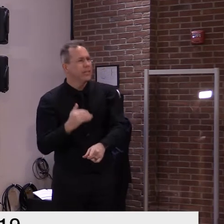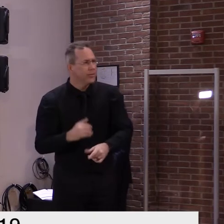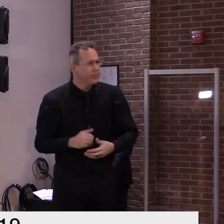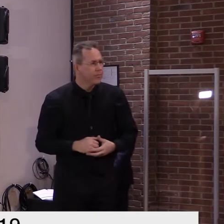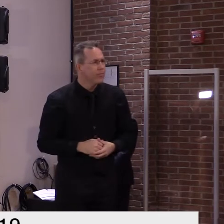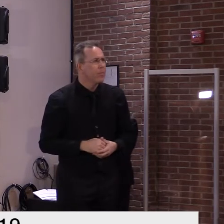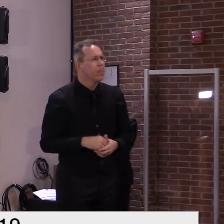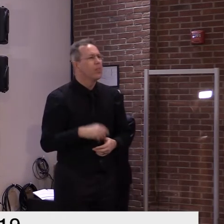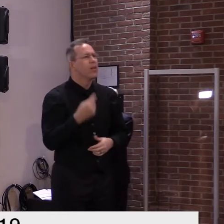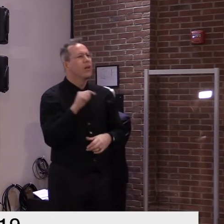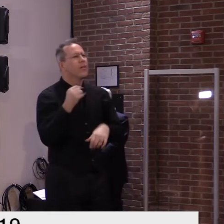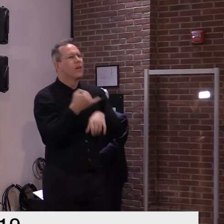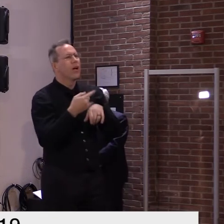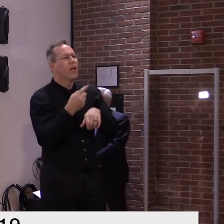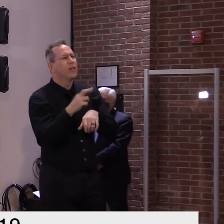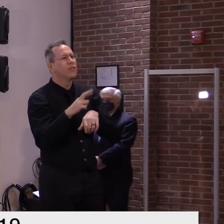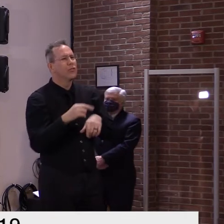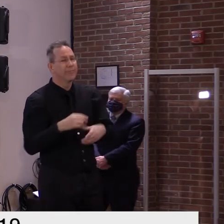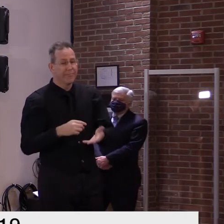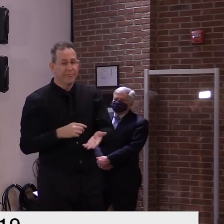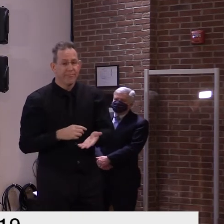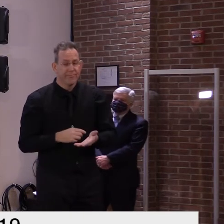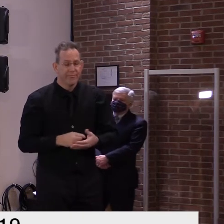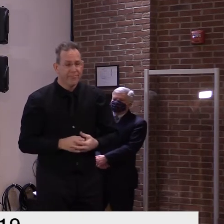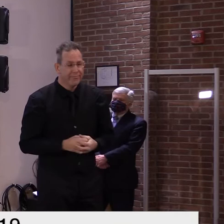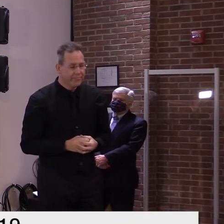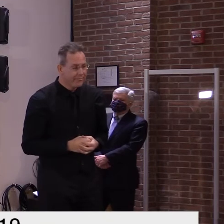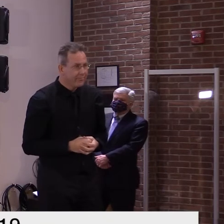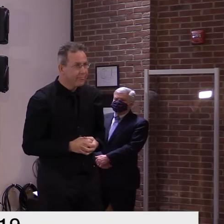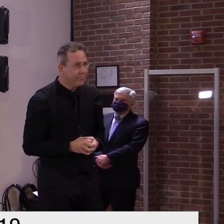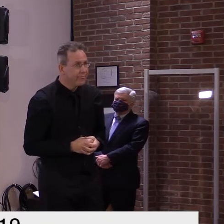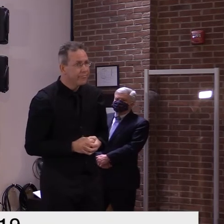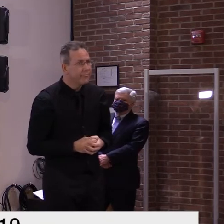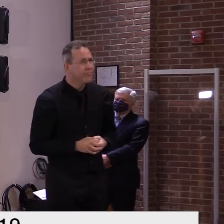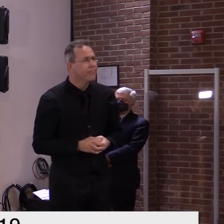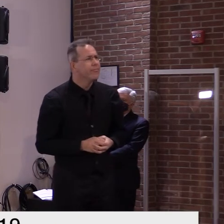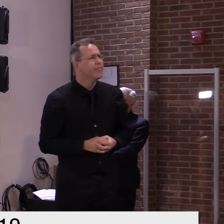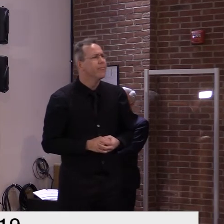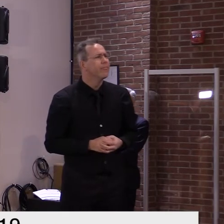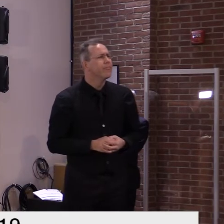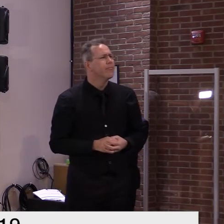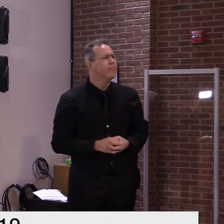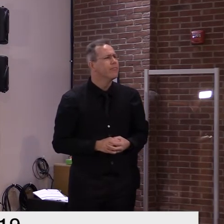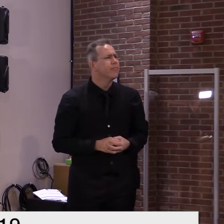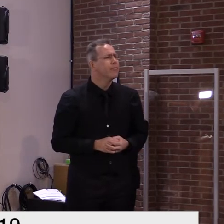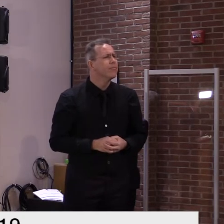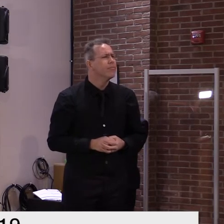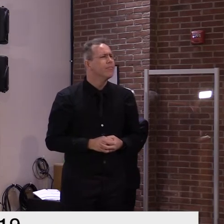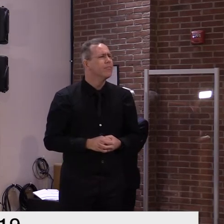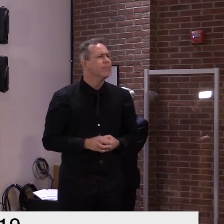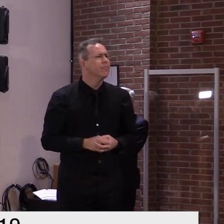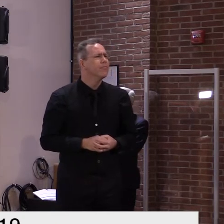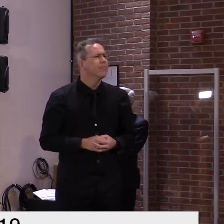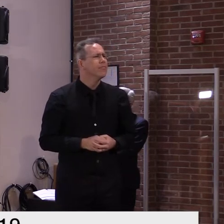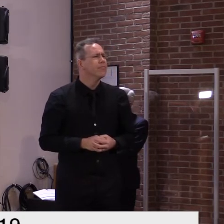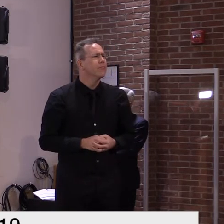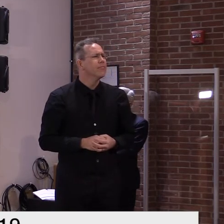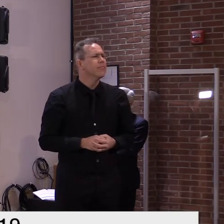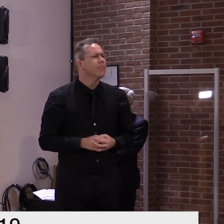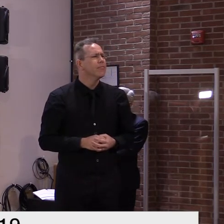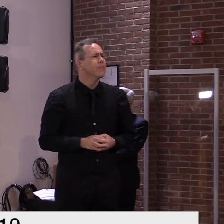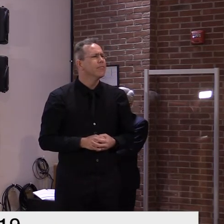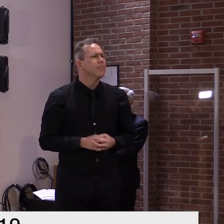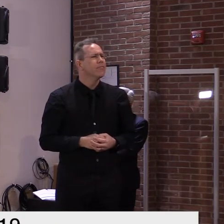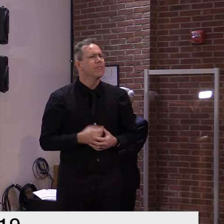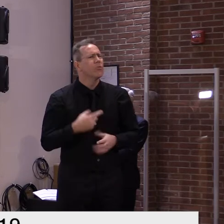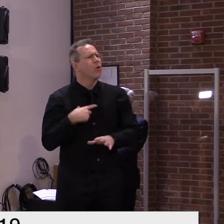Thank you. Thanks for backup. Secretary Smith, thanks for your work on getting the shots